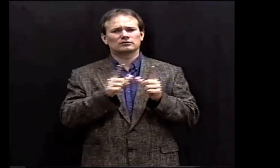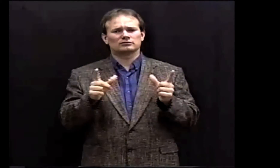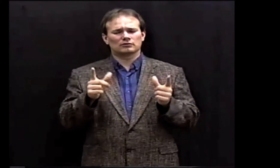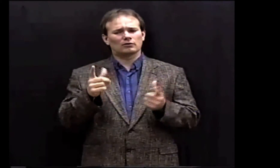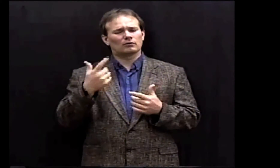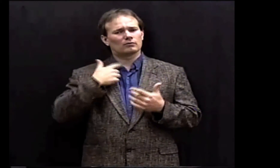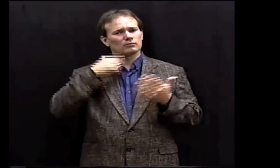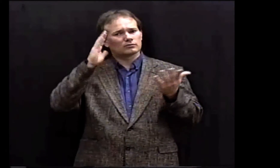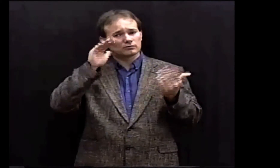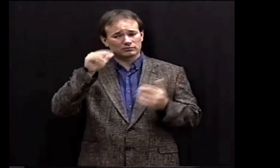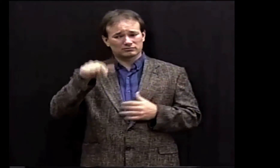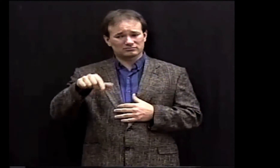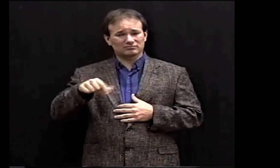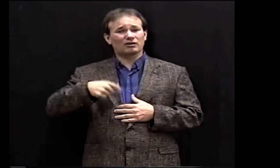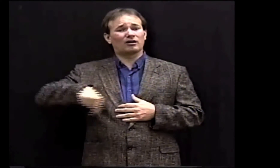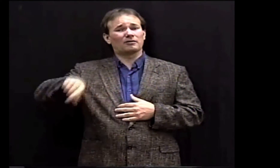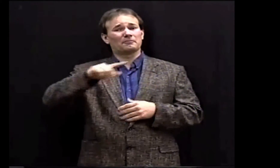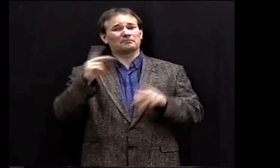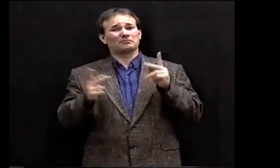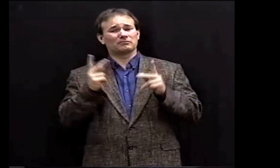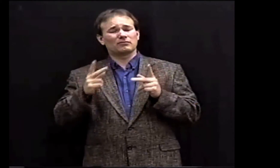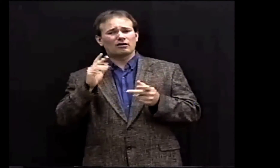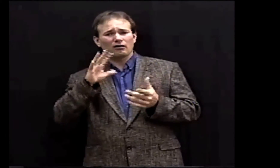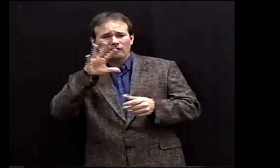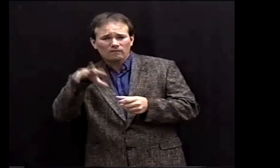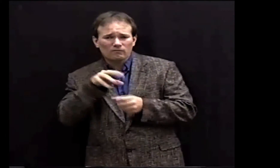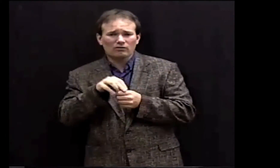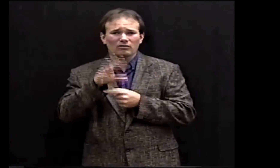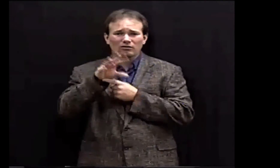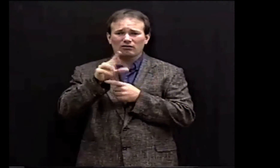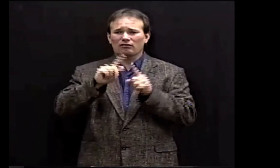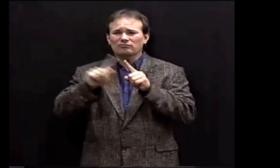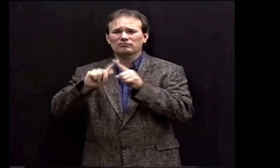in putting these videos together hope that people understand just how important